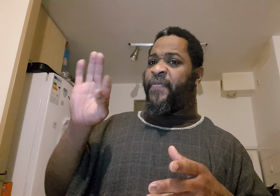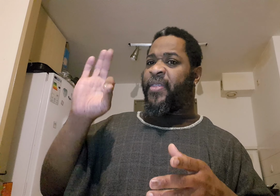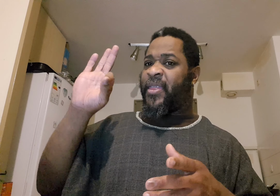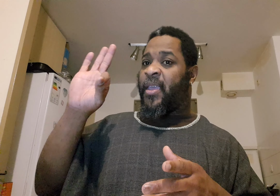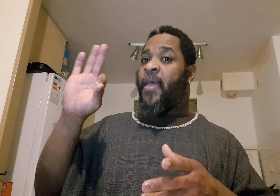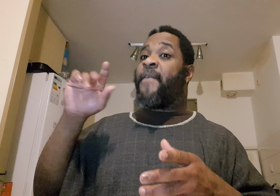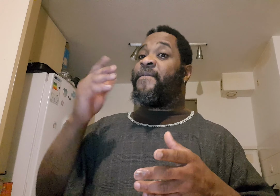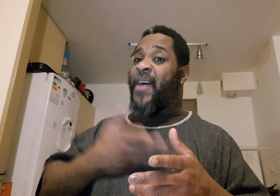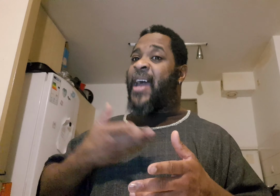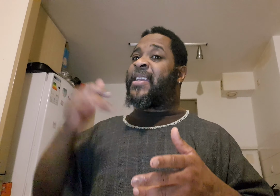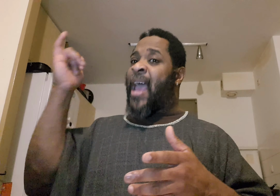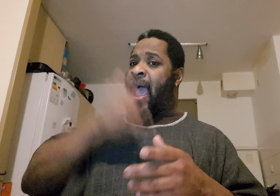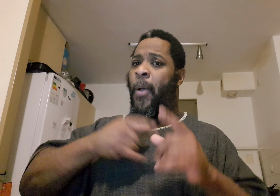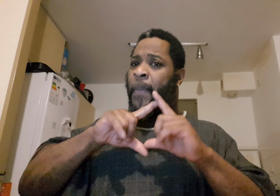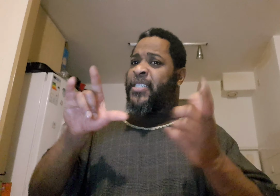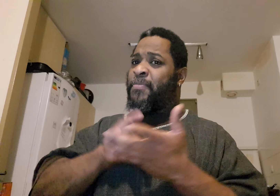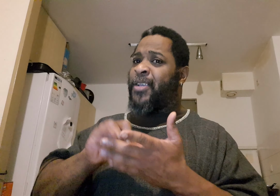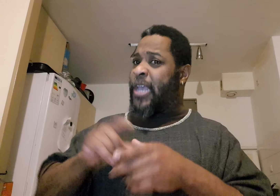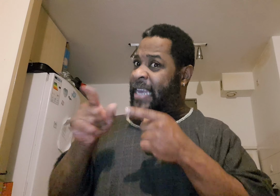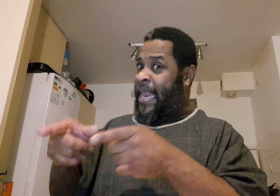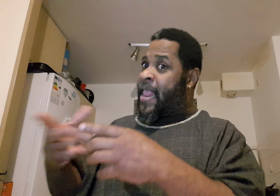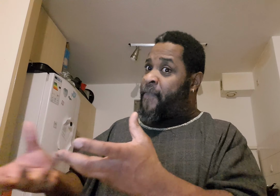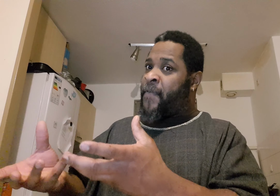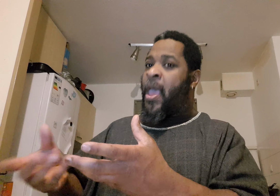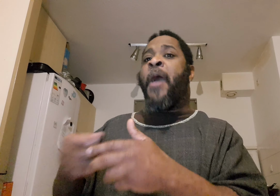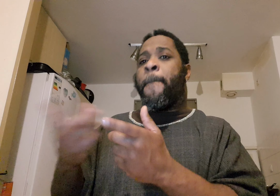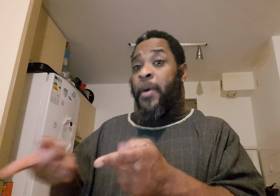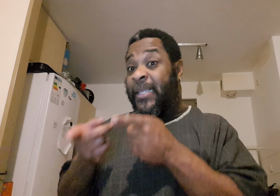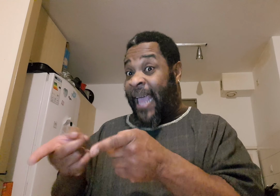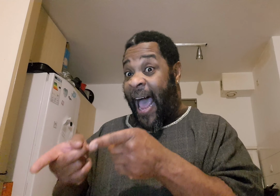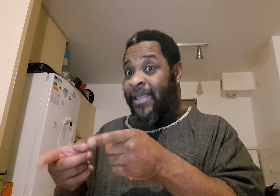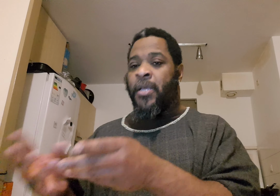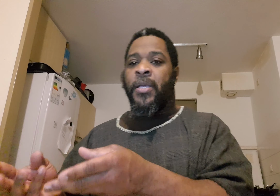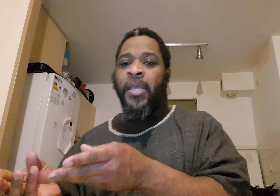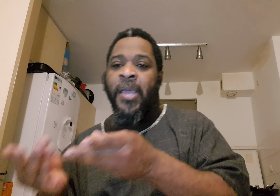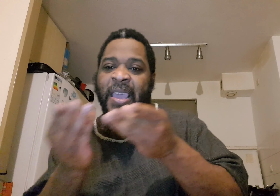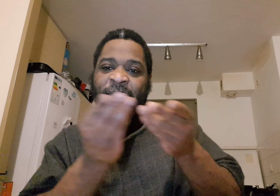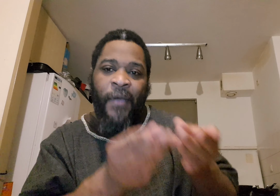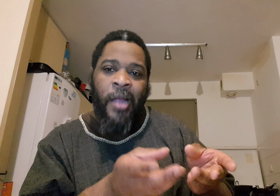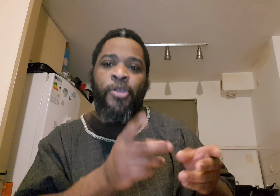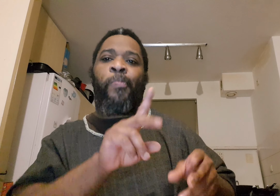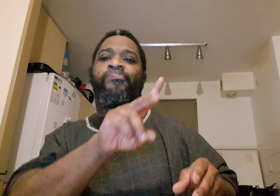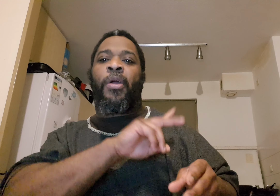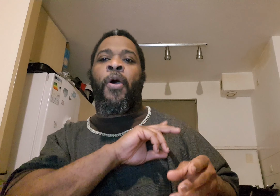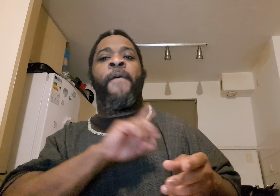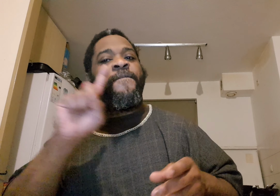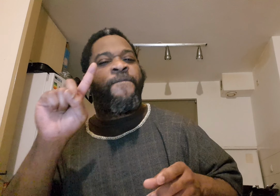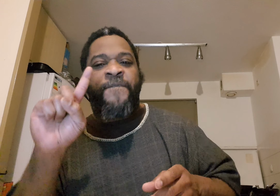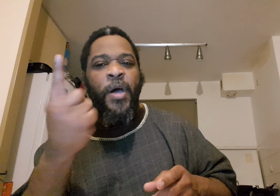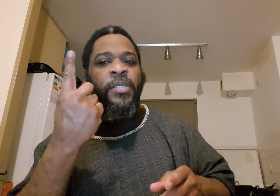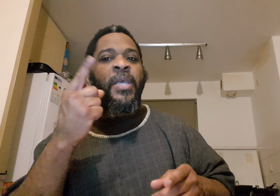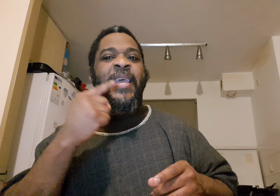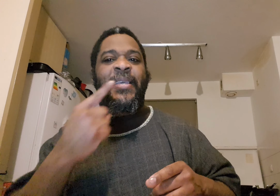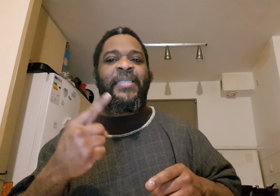gift. Find your power, my child, that gift. But that gift on your brother first is